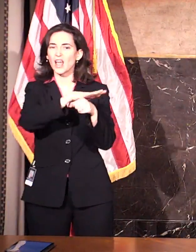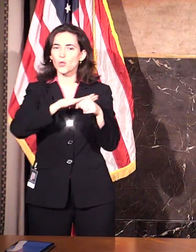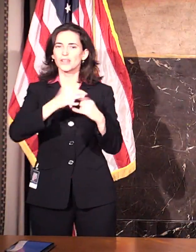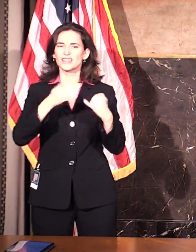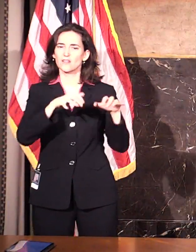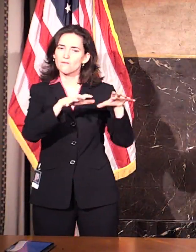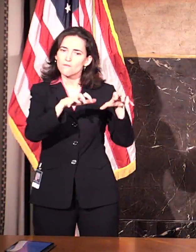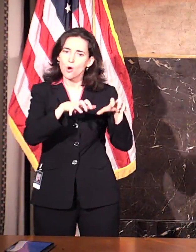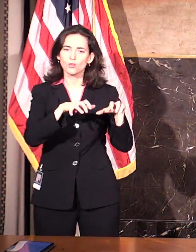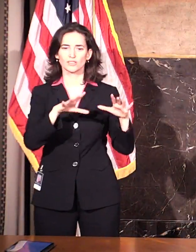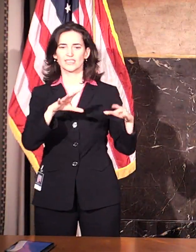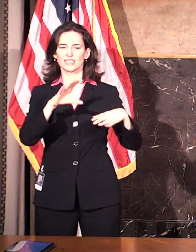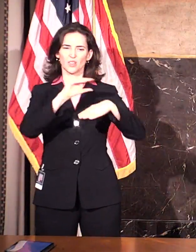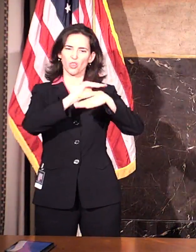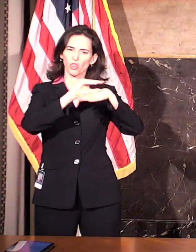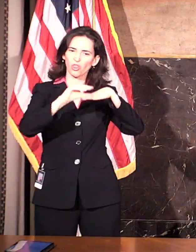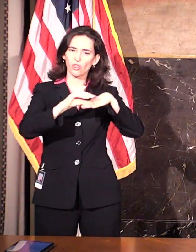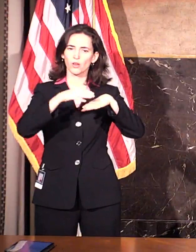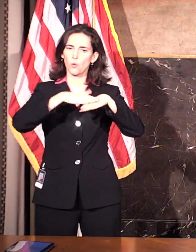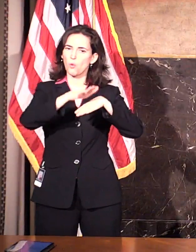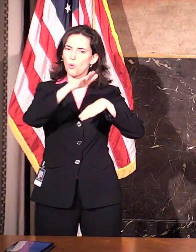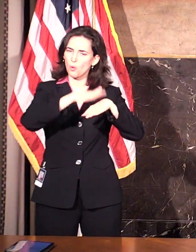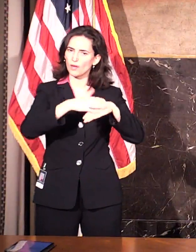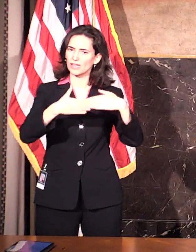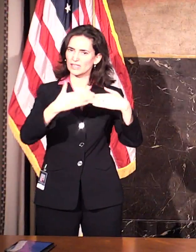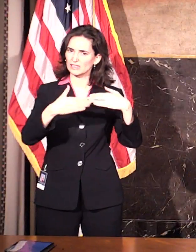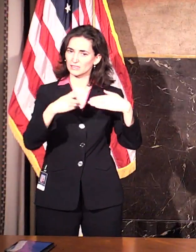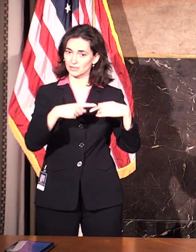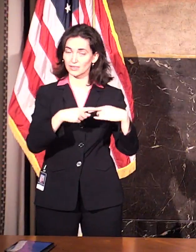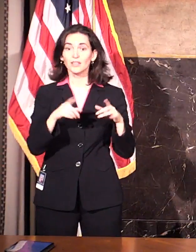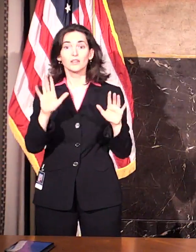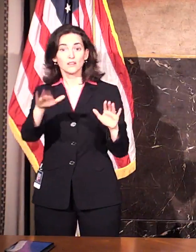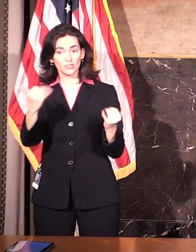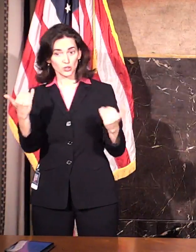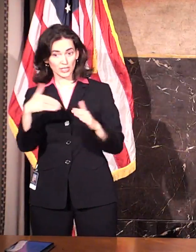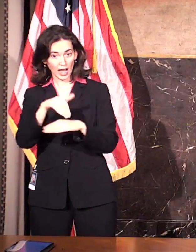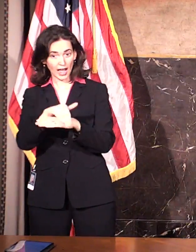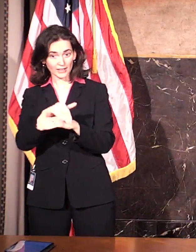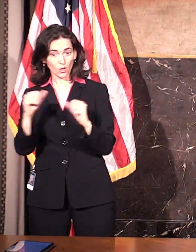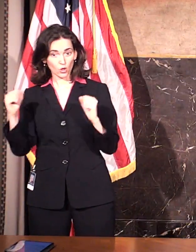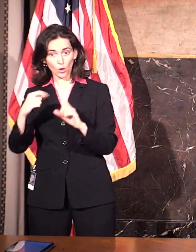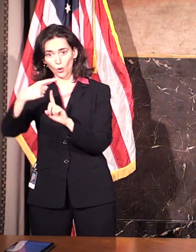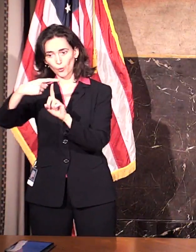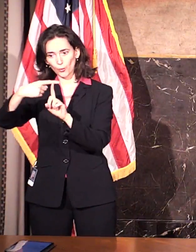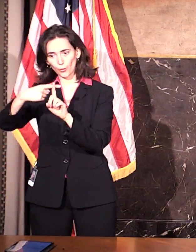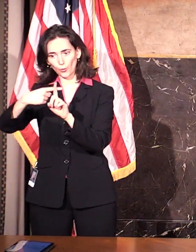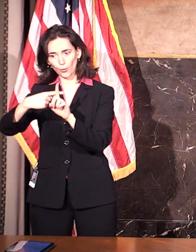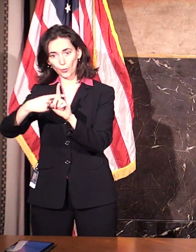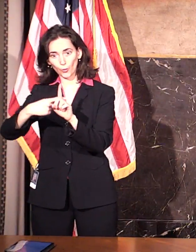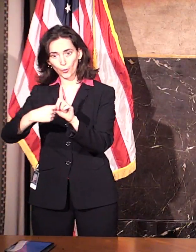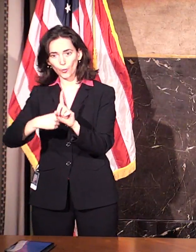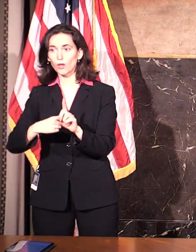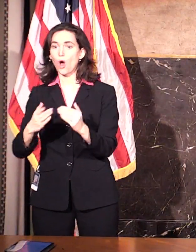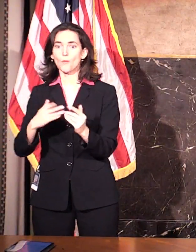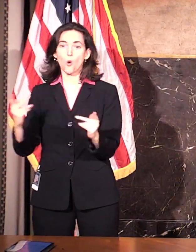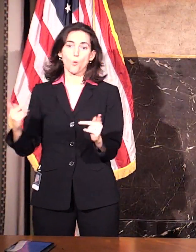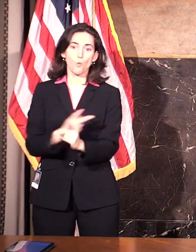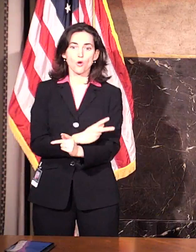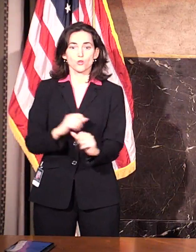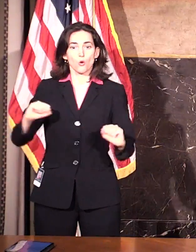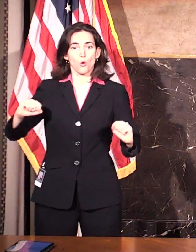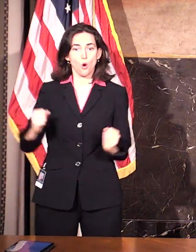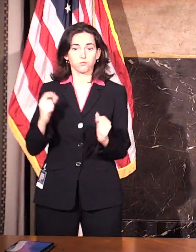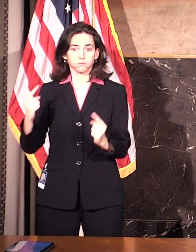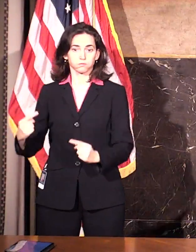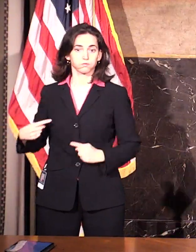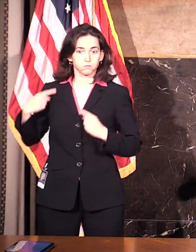snow, and we have overnight temperatures tonight are going to be at or near record lows in North